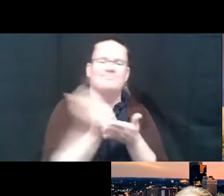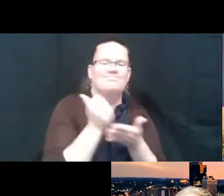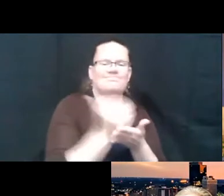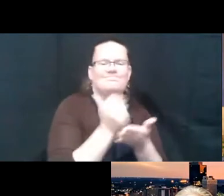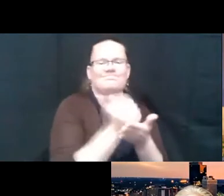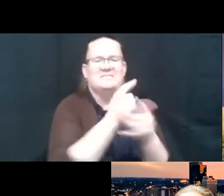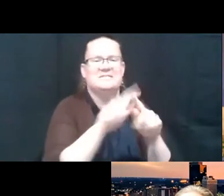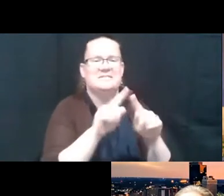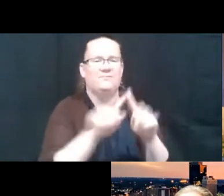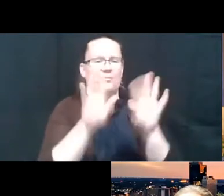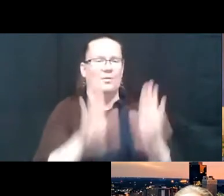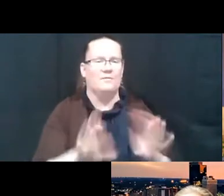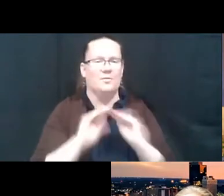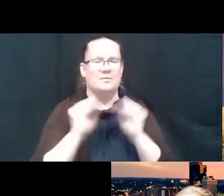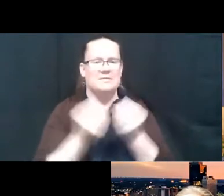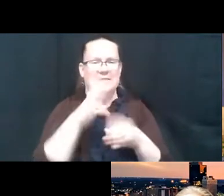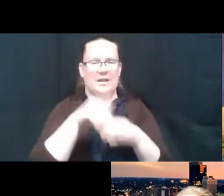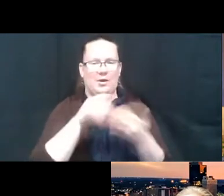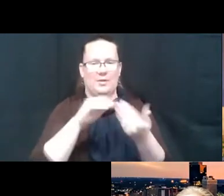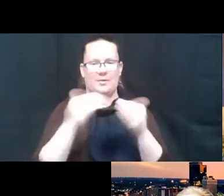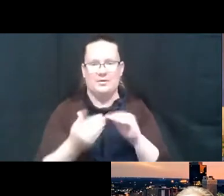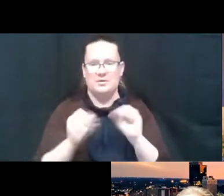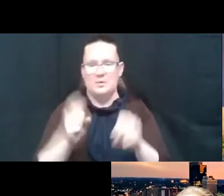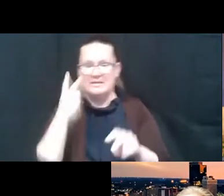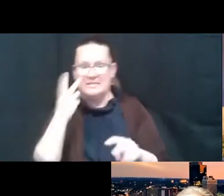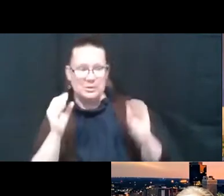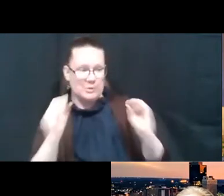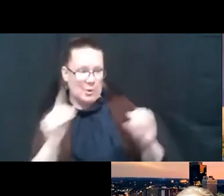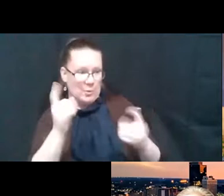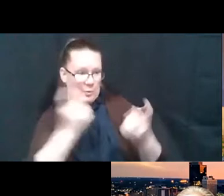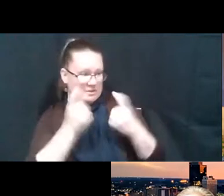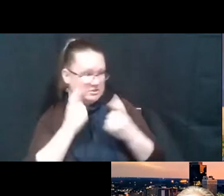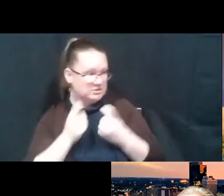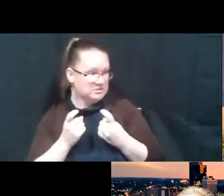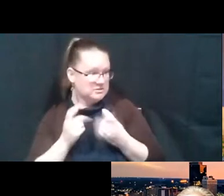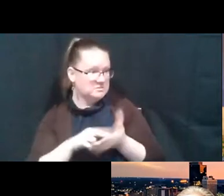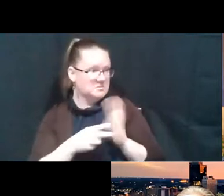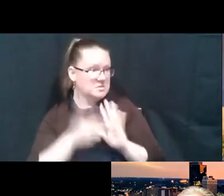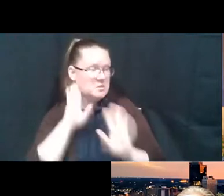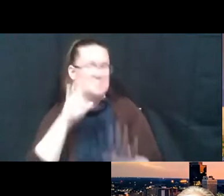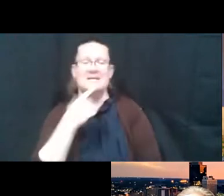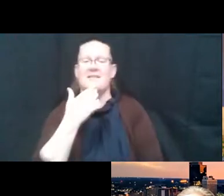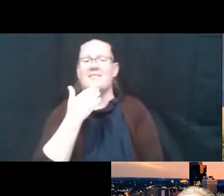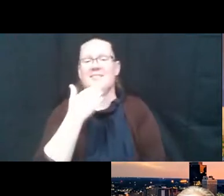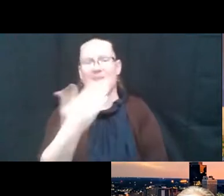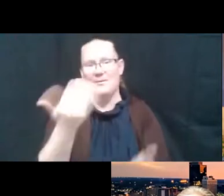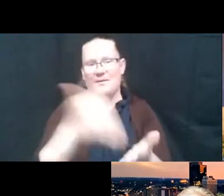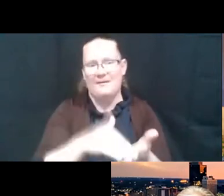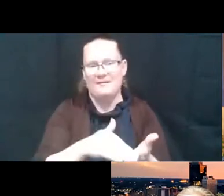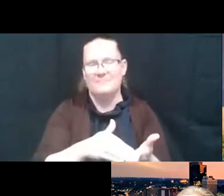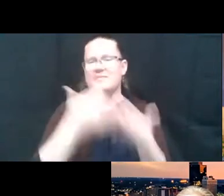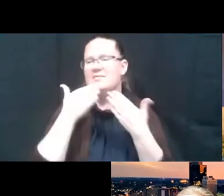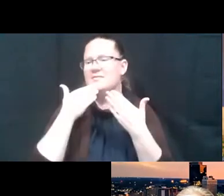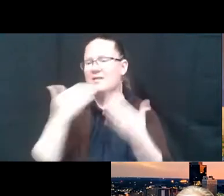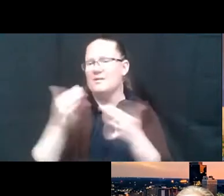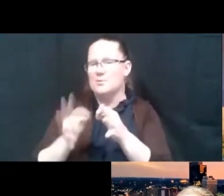in our community. So I'm not seeing any questions from our panel, so I will just say thank you again. Thank you to our interpreters,